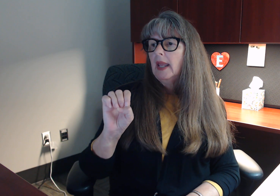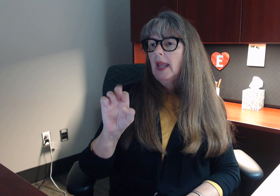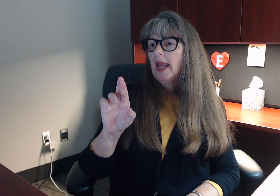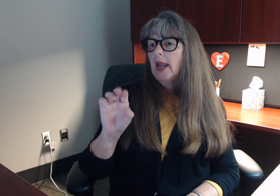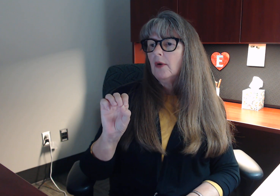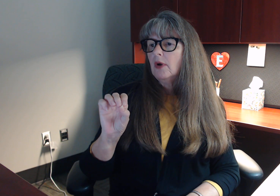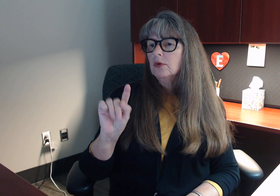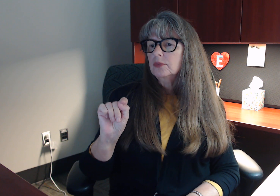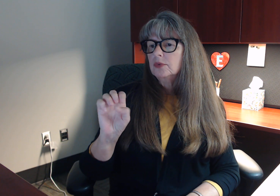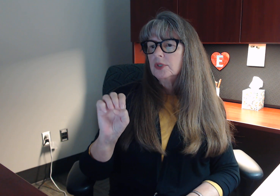Aerotech,